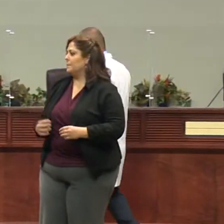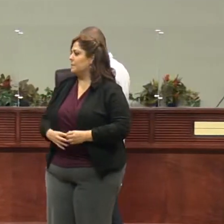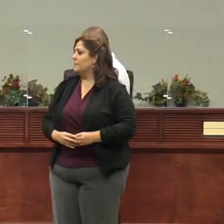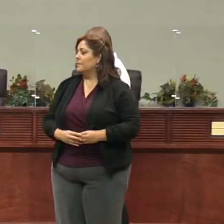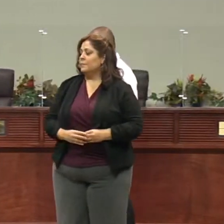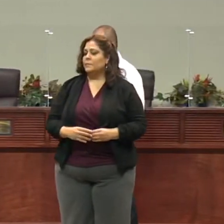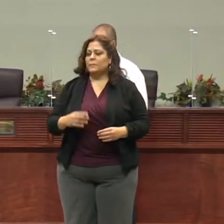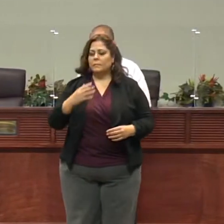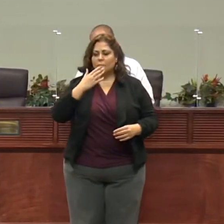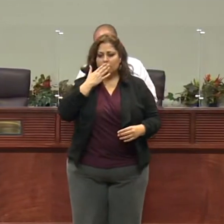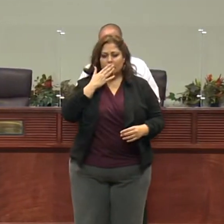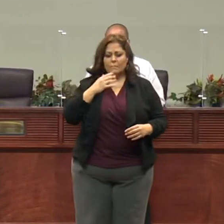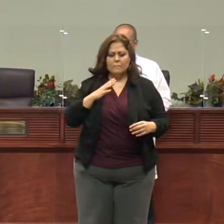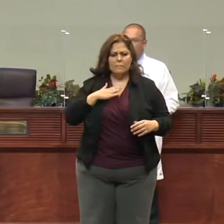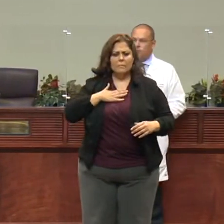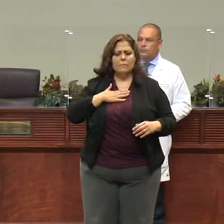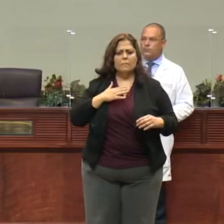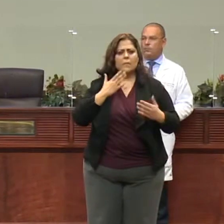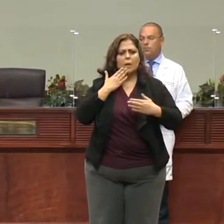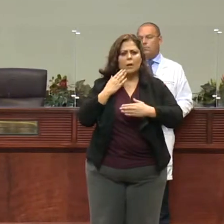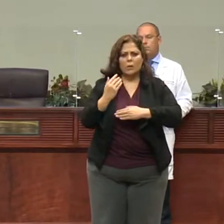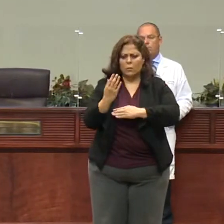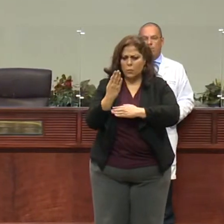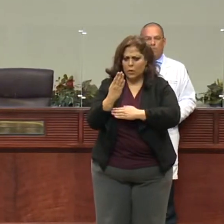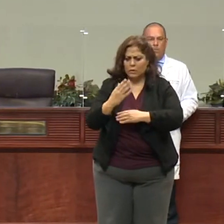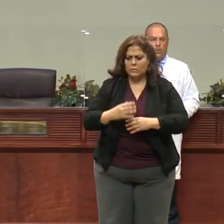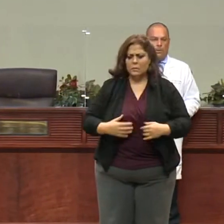Good morning.